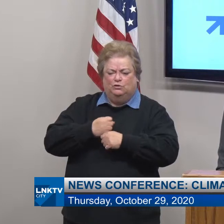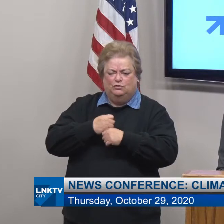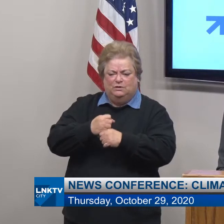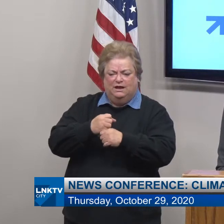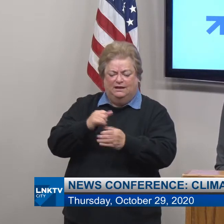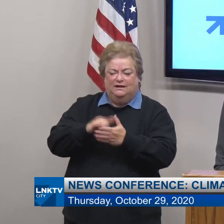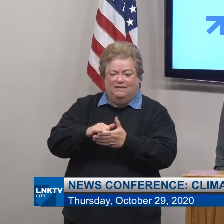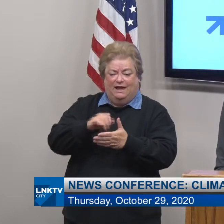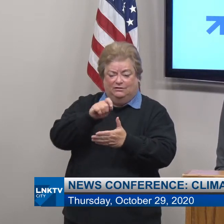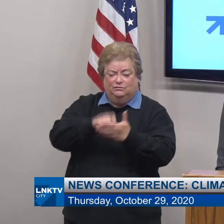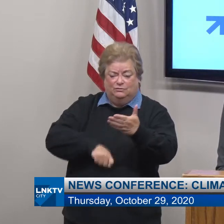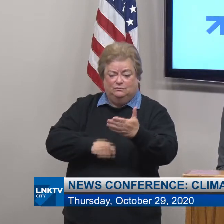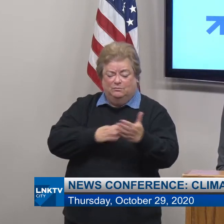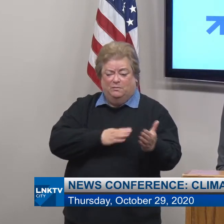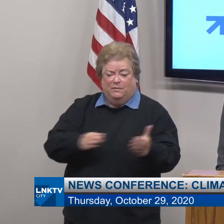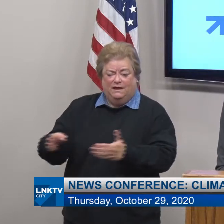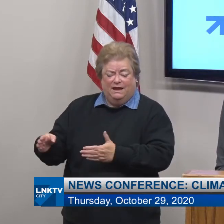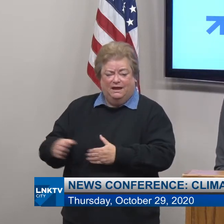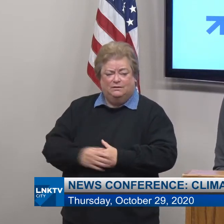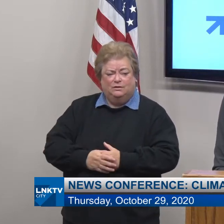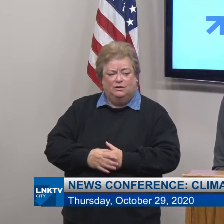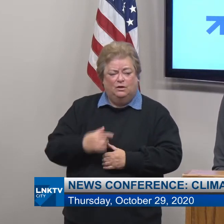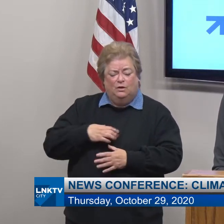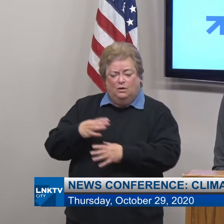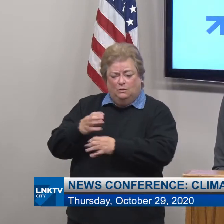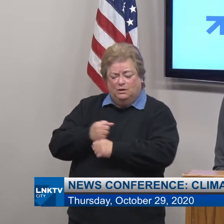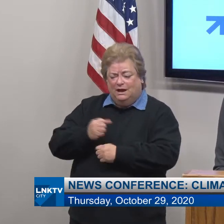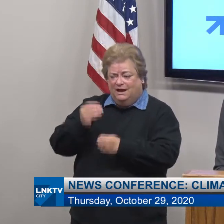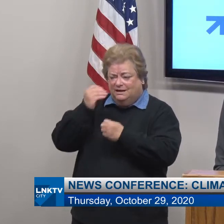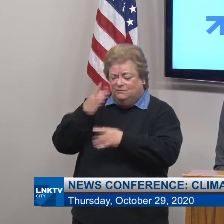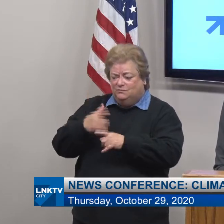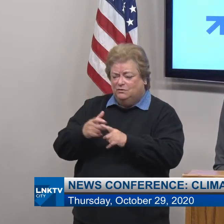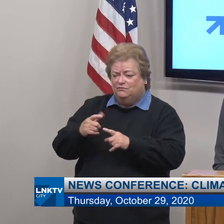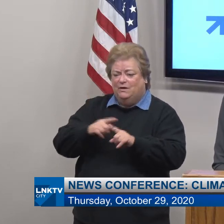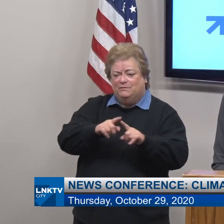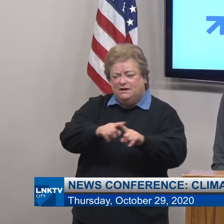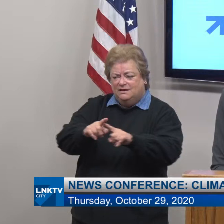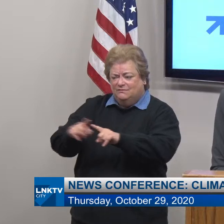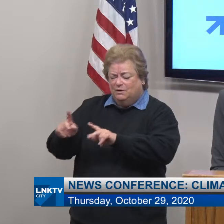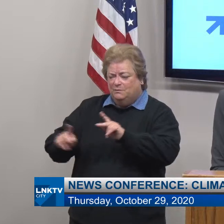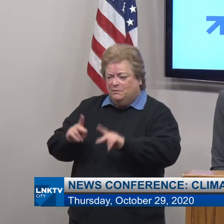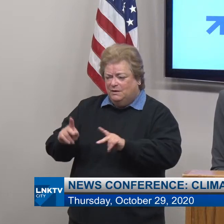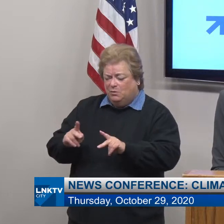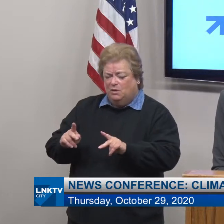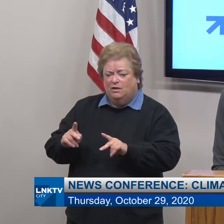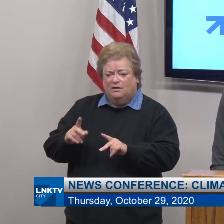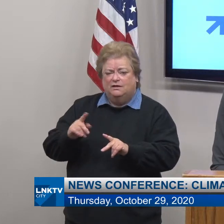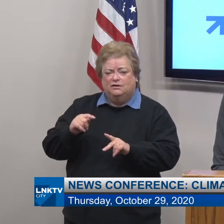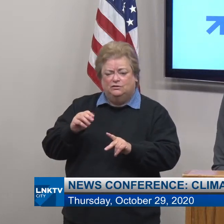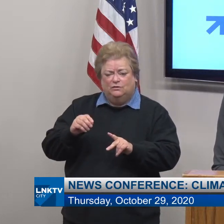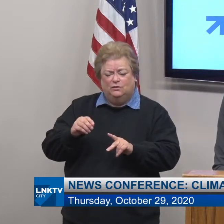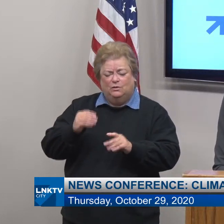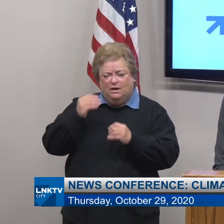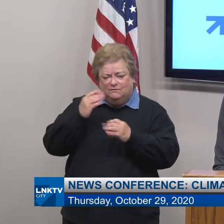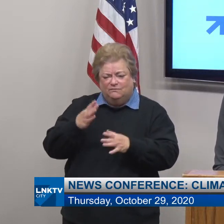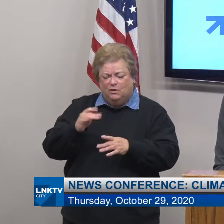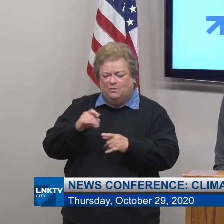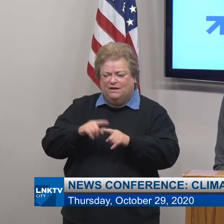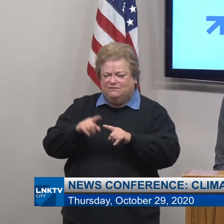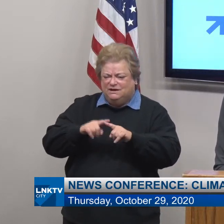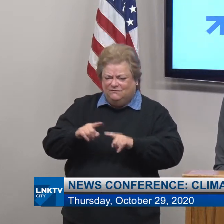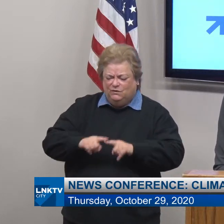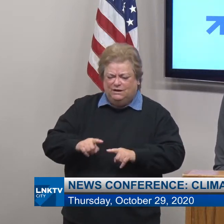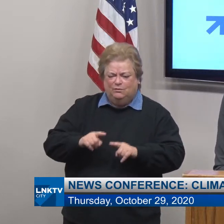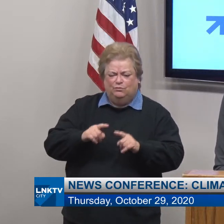draft plan. We likewise sought information from a diverse cross-section of residents to inform the development of a menu of